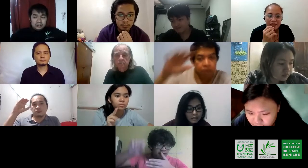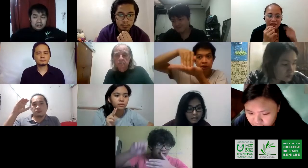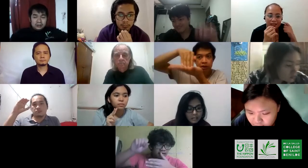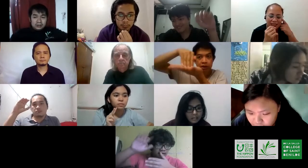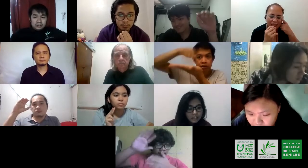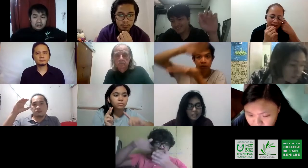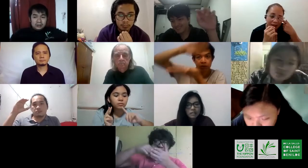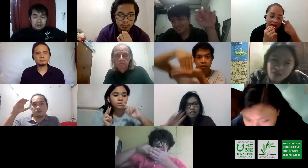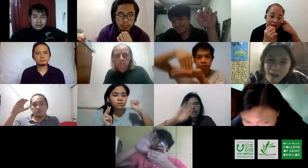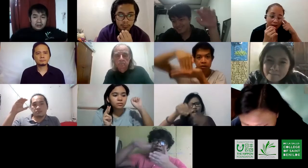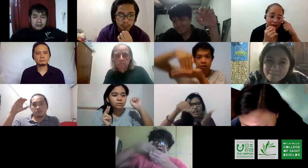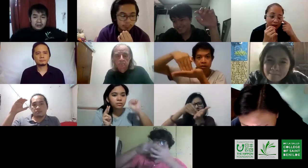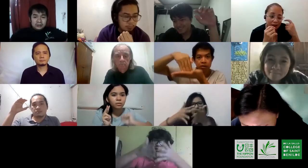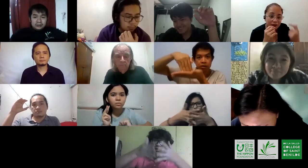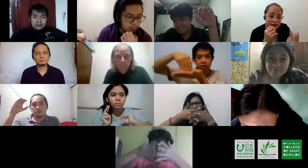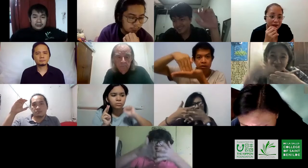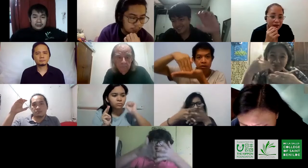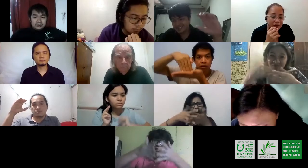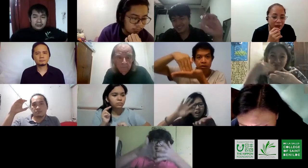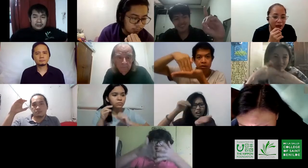Pibbs is saying C.